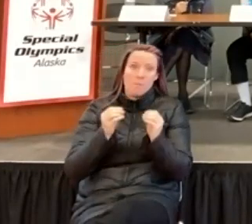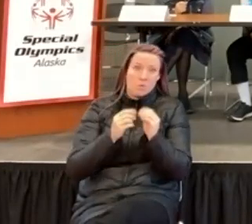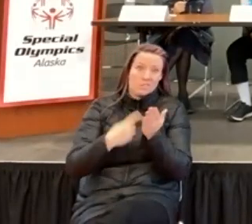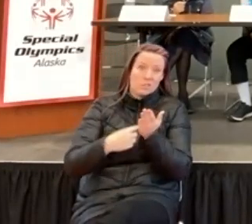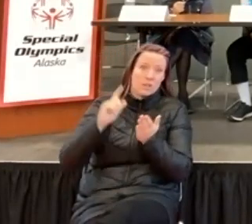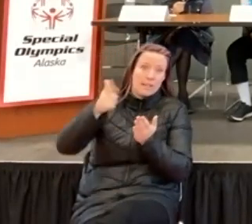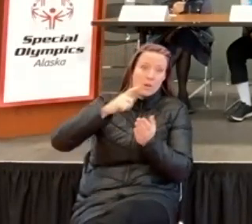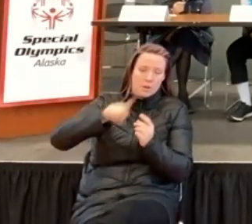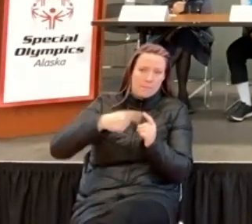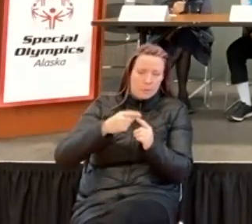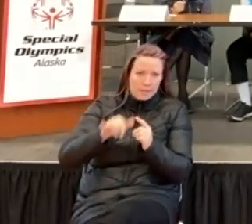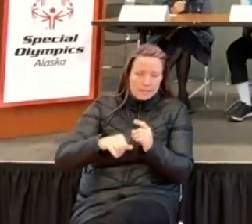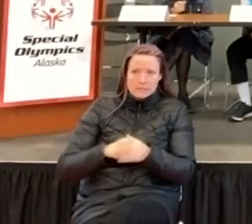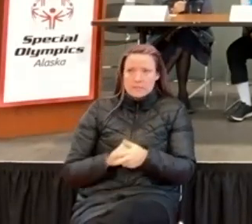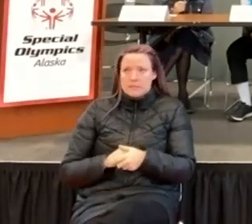that.